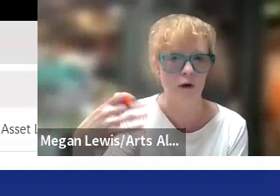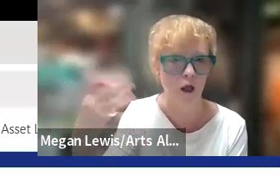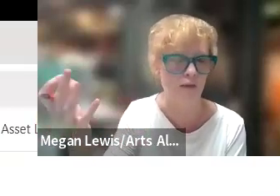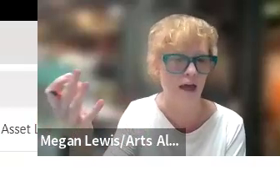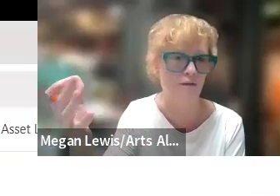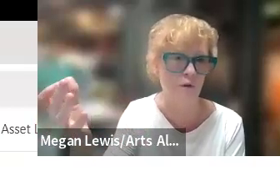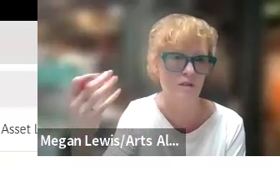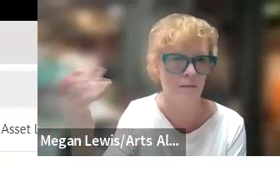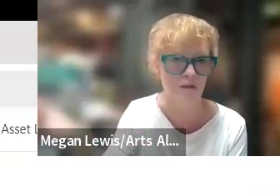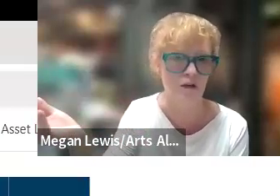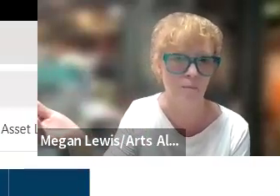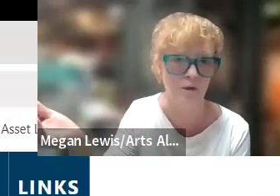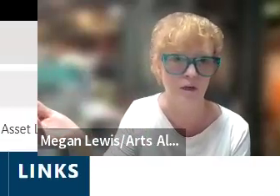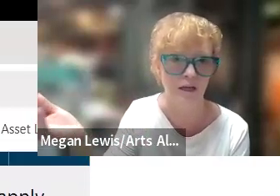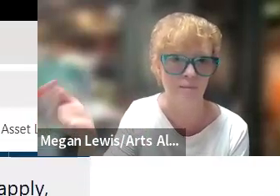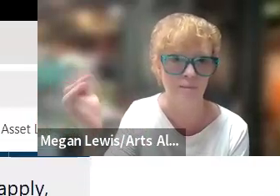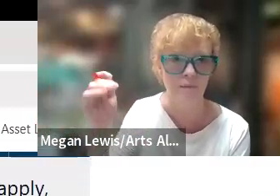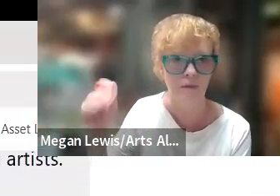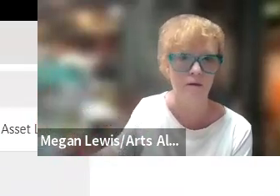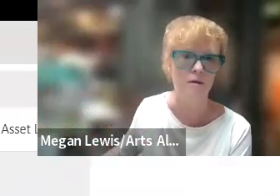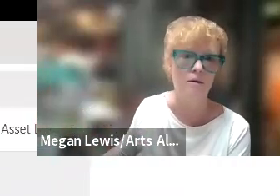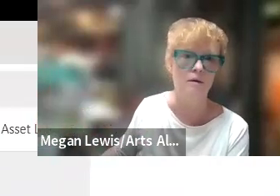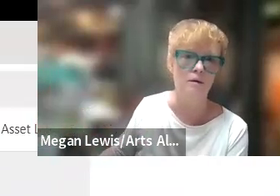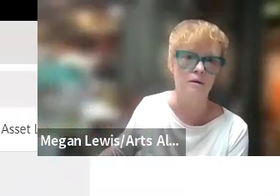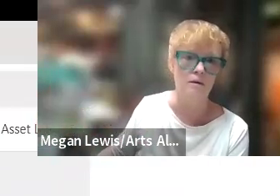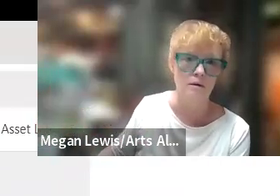a portfolio and all of that if it was a commission opportunity?